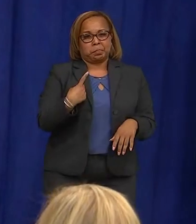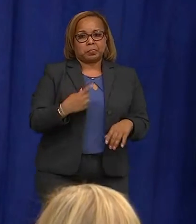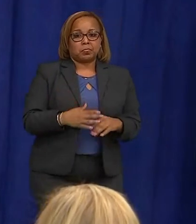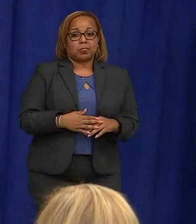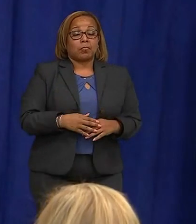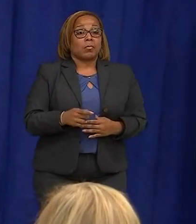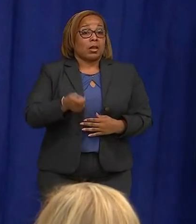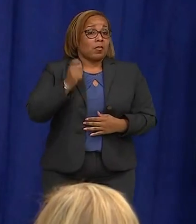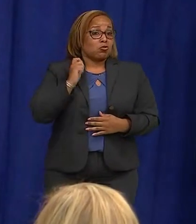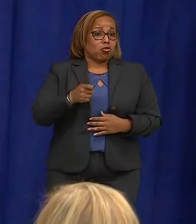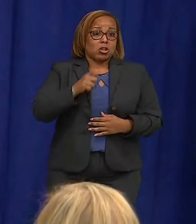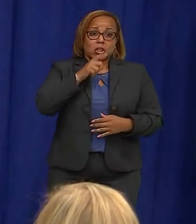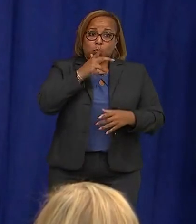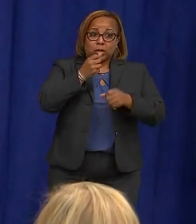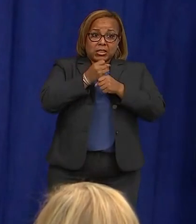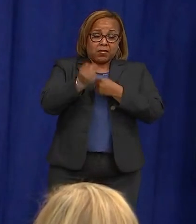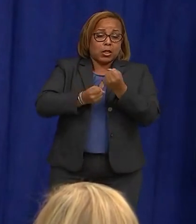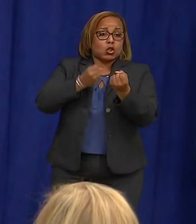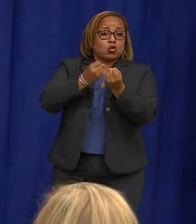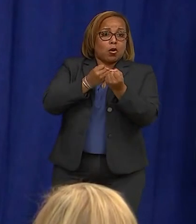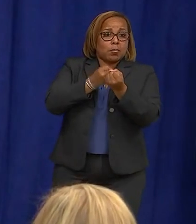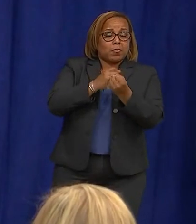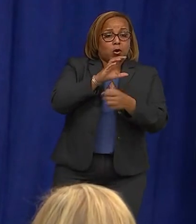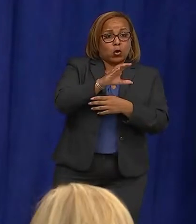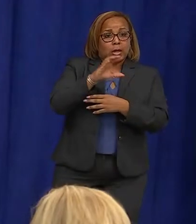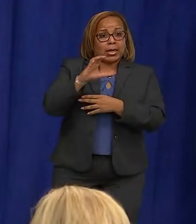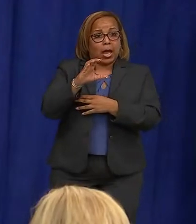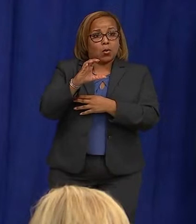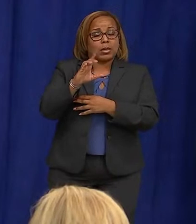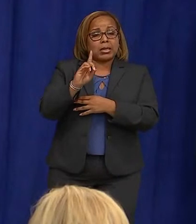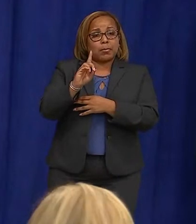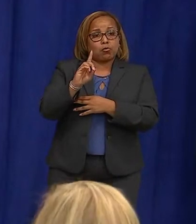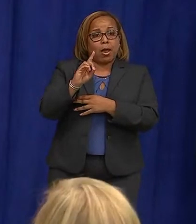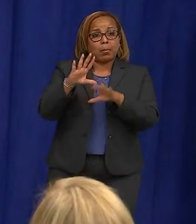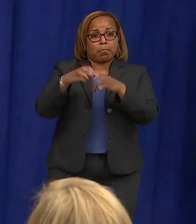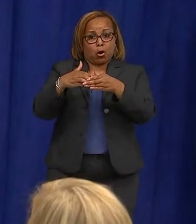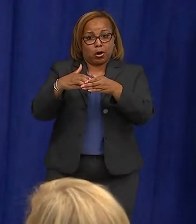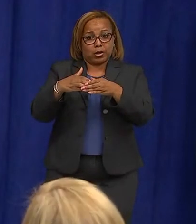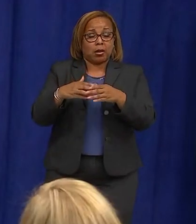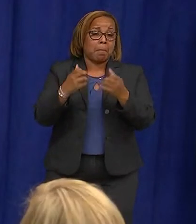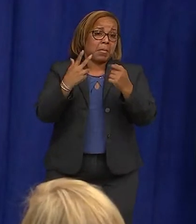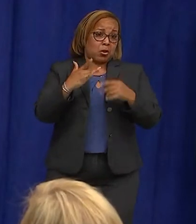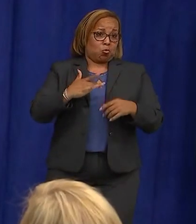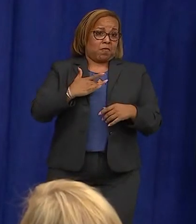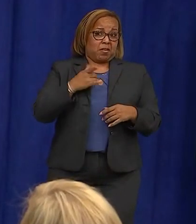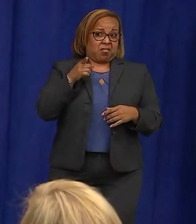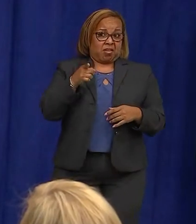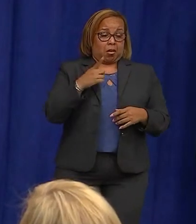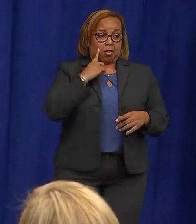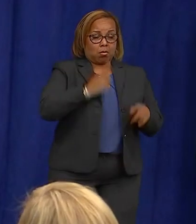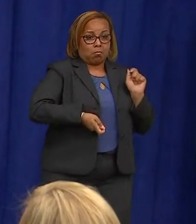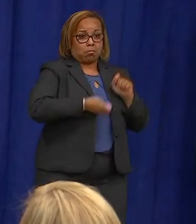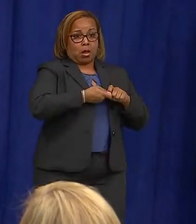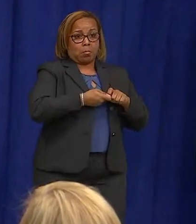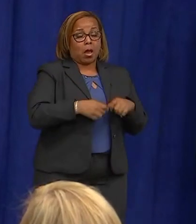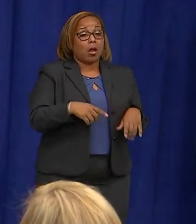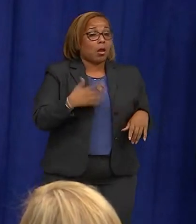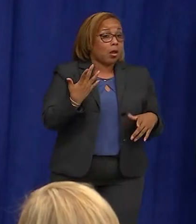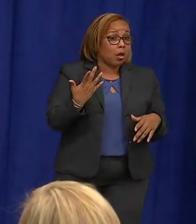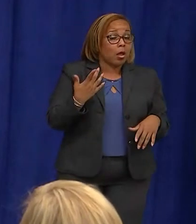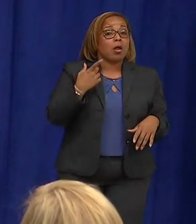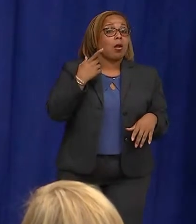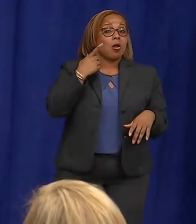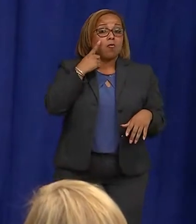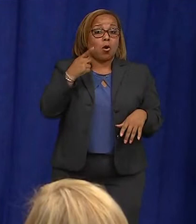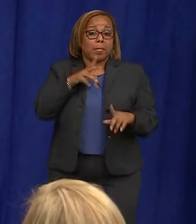did not receive the endorsement of the Cook County Democratic Party. There are many who believe it's payback. Payback for